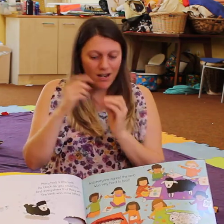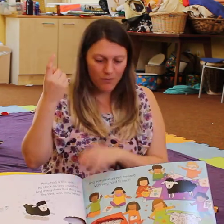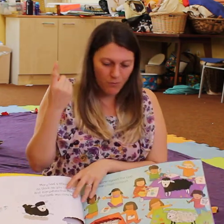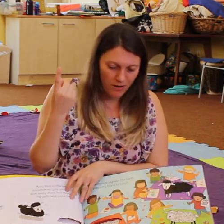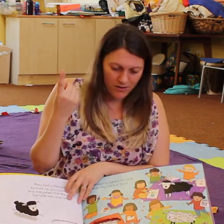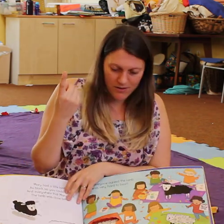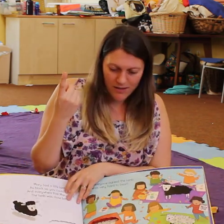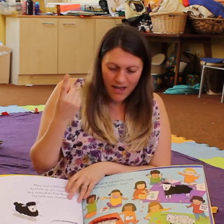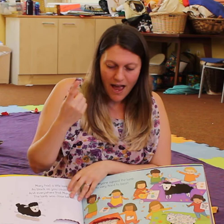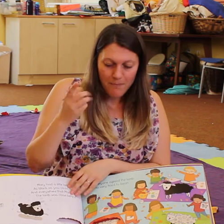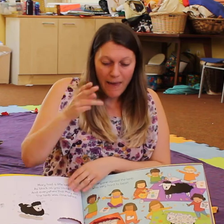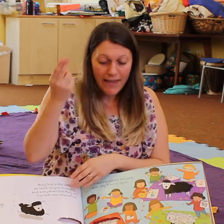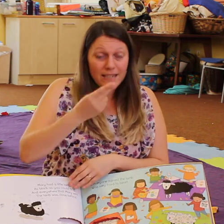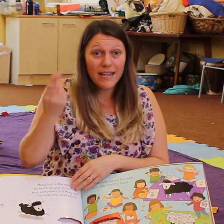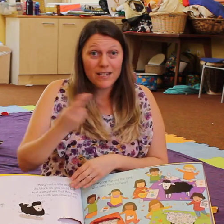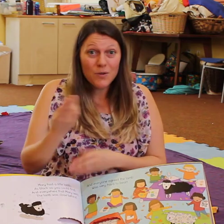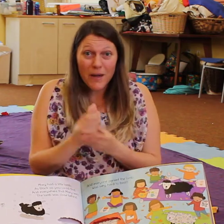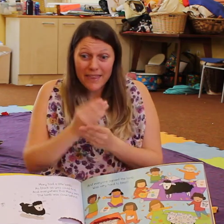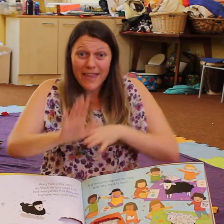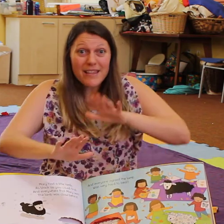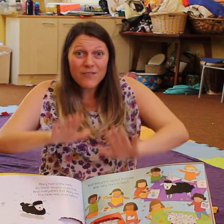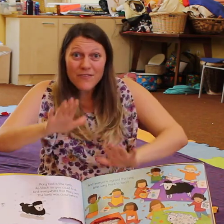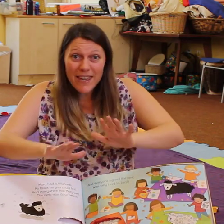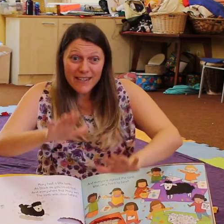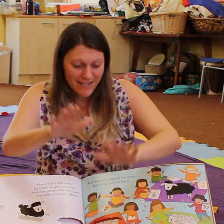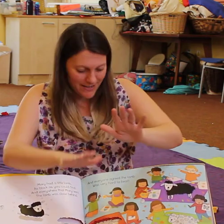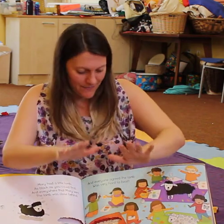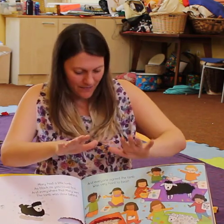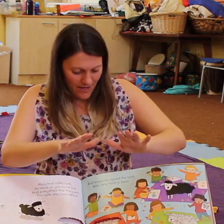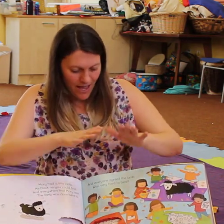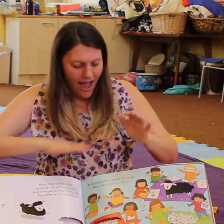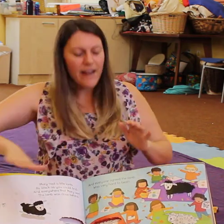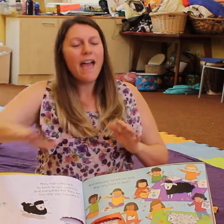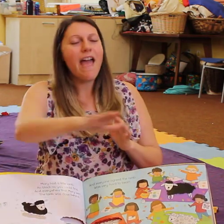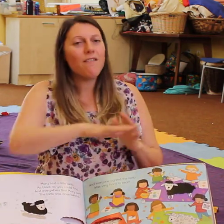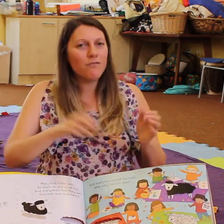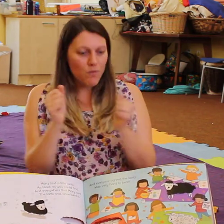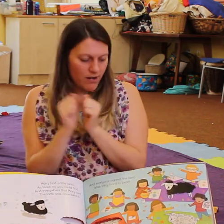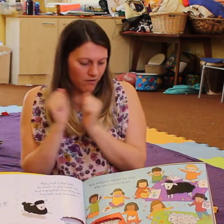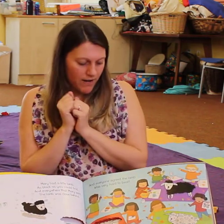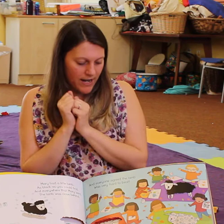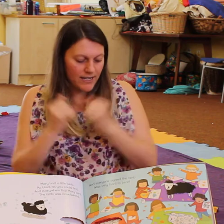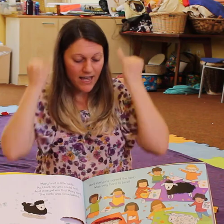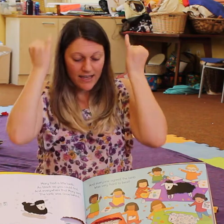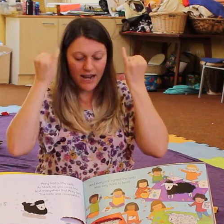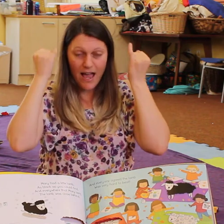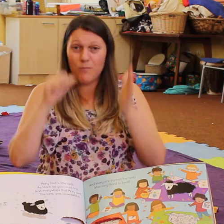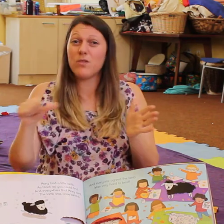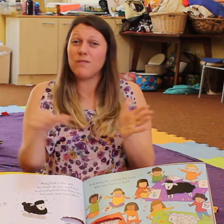club once and painted with its feet. And everyone agreed the lamb was